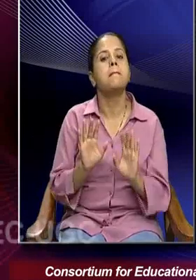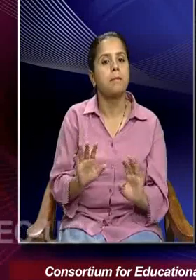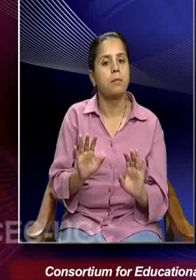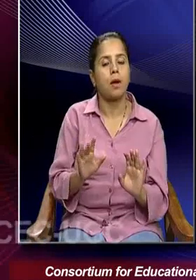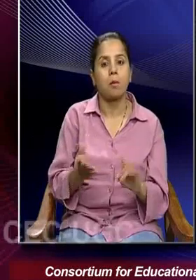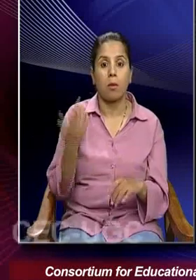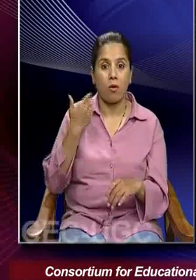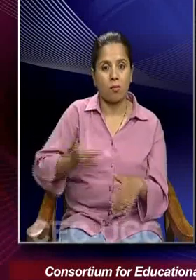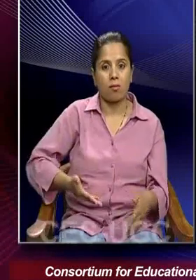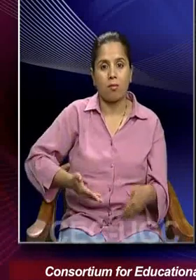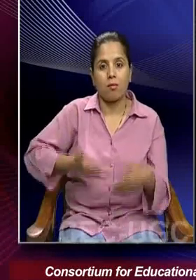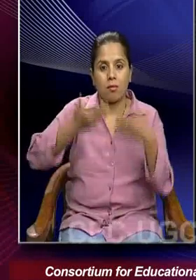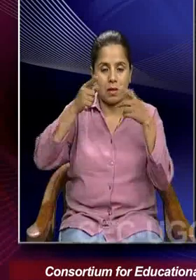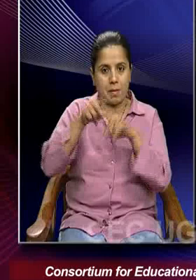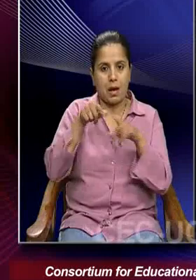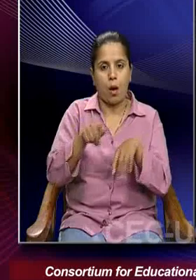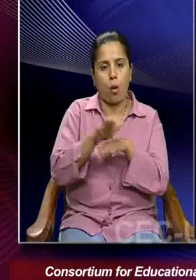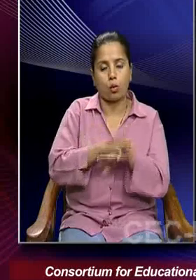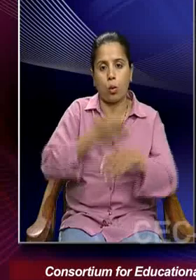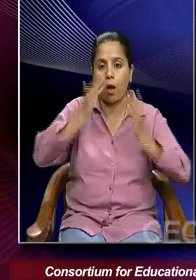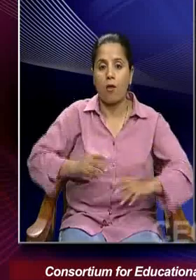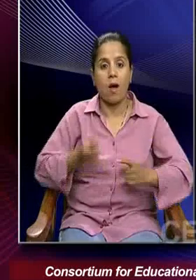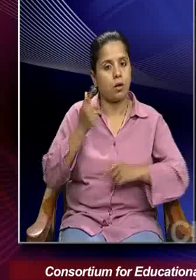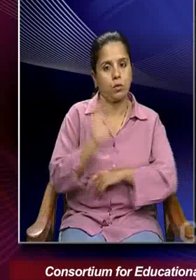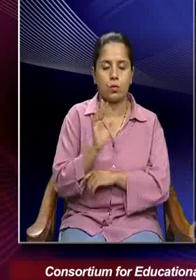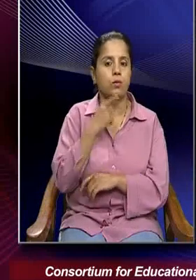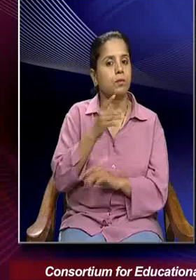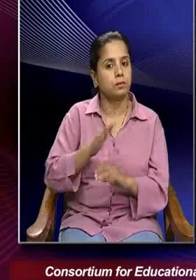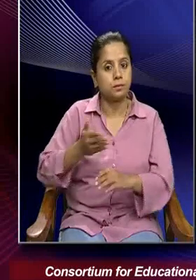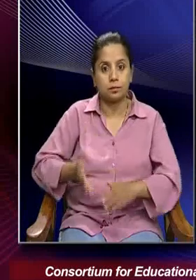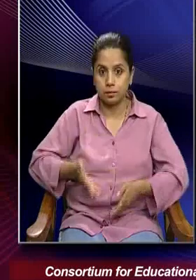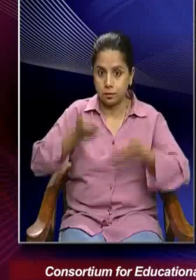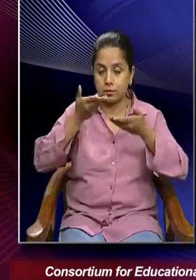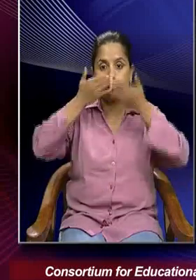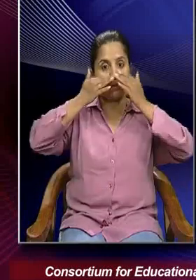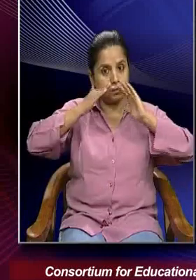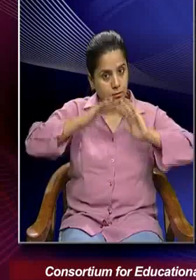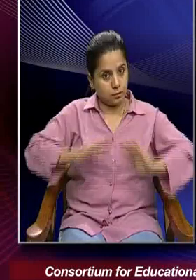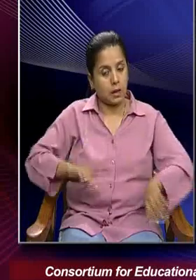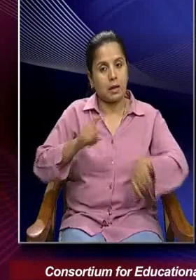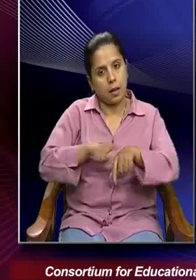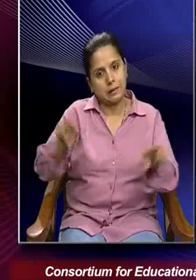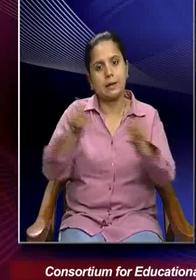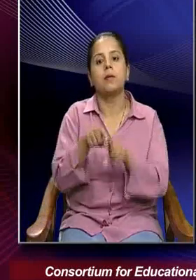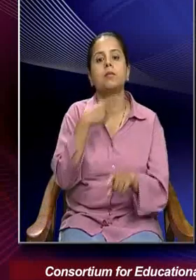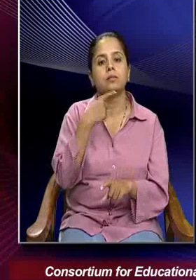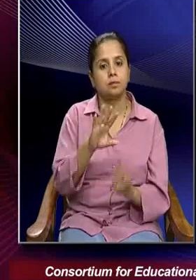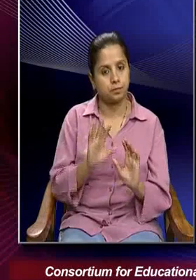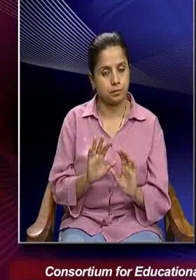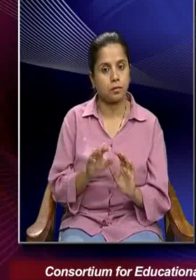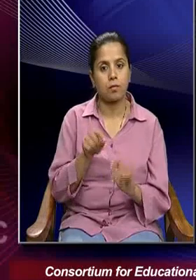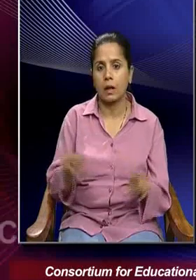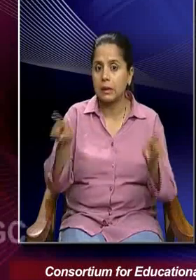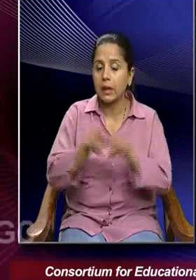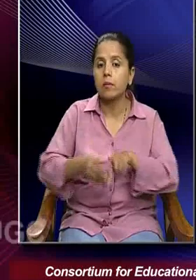air or that you had consumed it while inhaling. So you have to take the